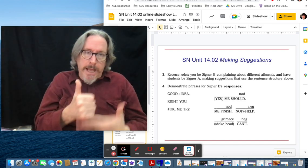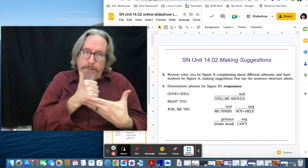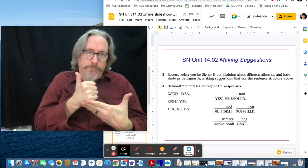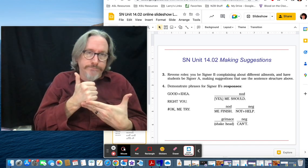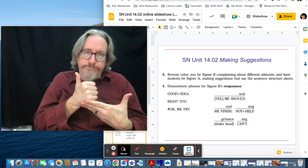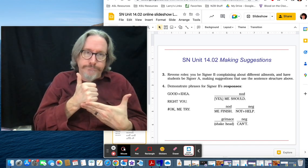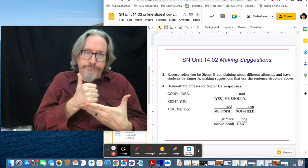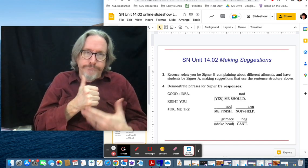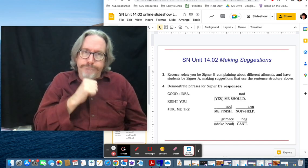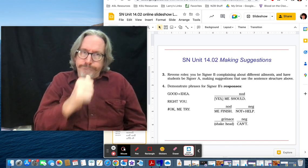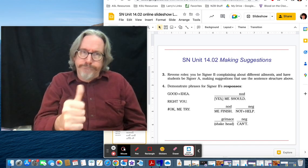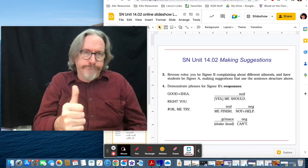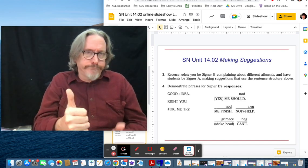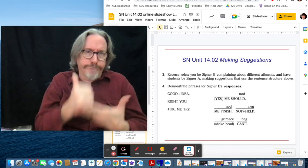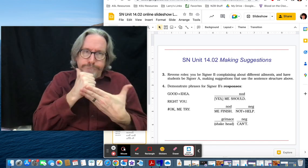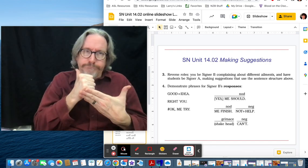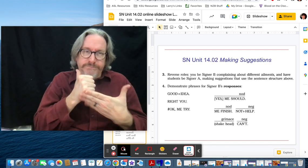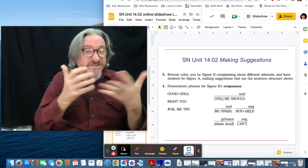Not help.